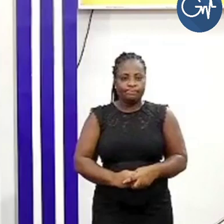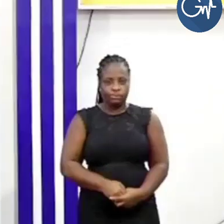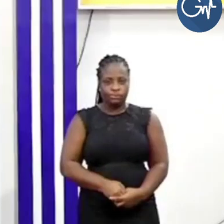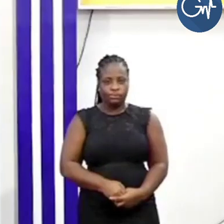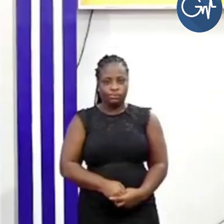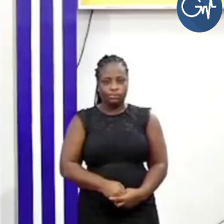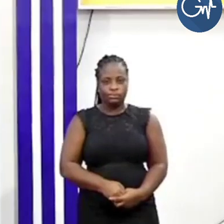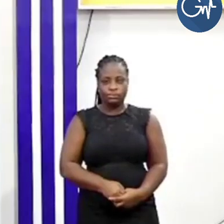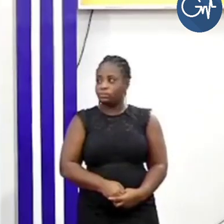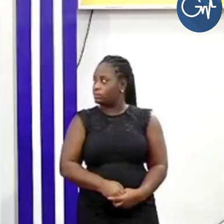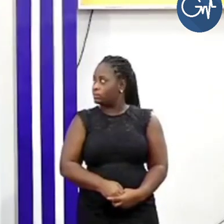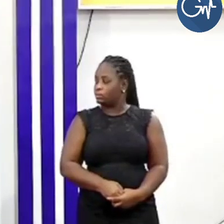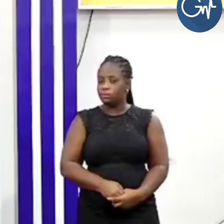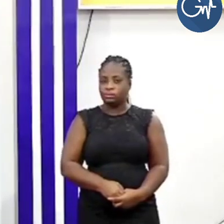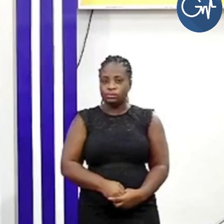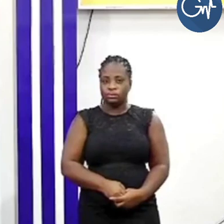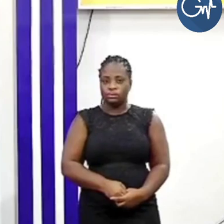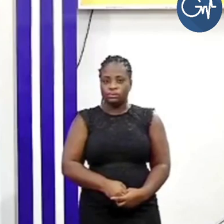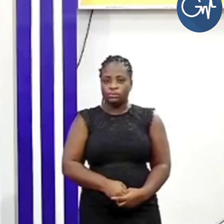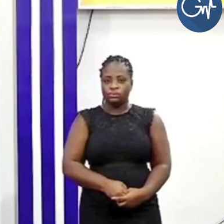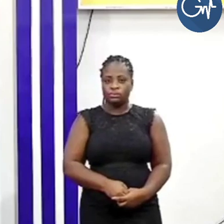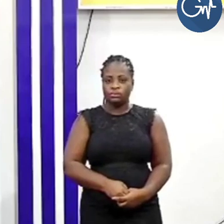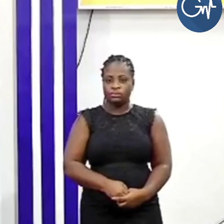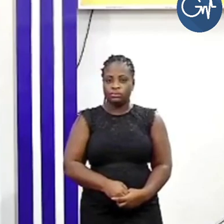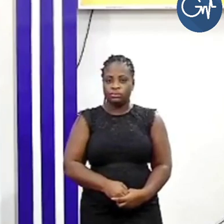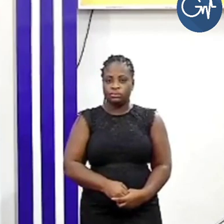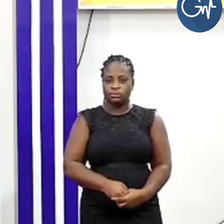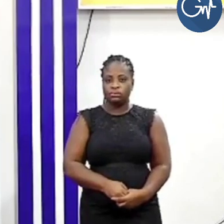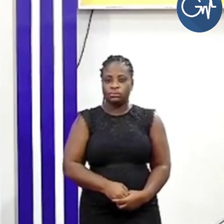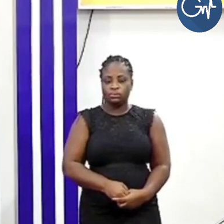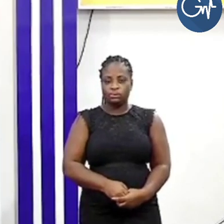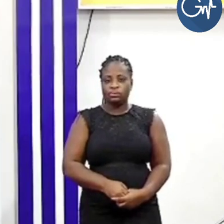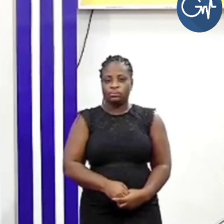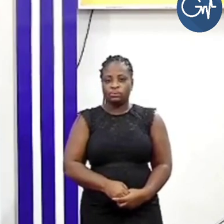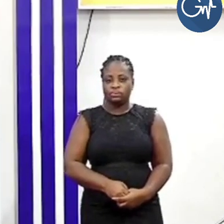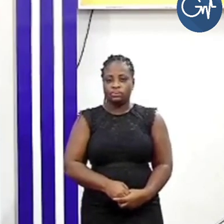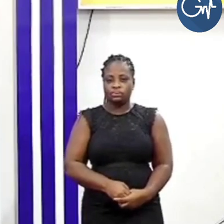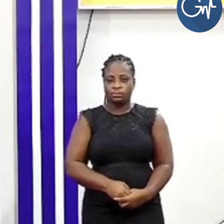Any other questions so that I can direct you here before I go onto the platform for more questions?